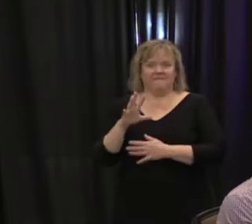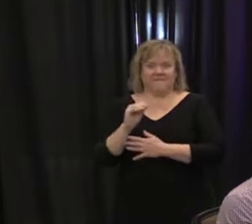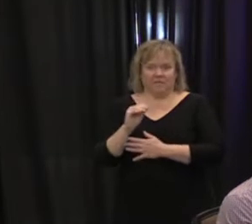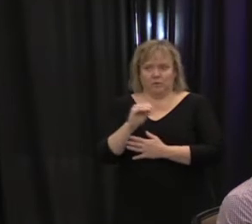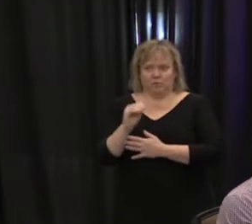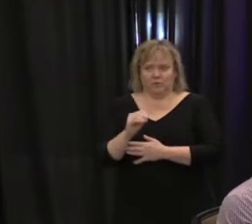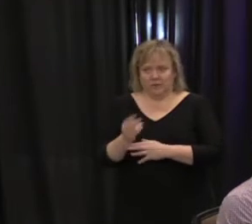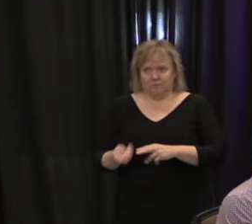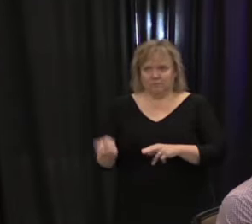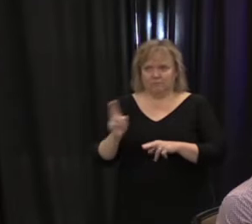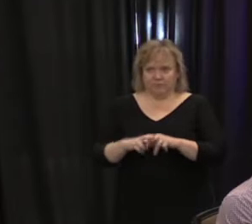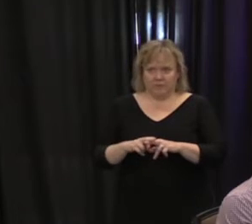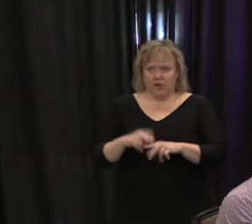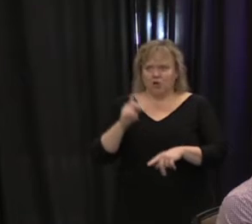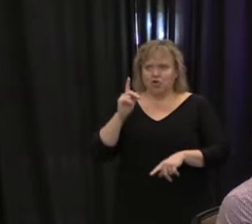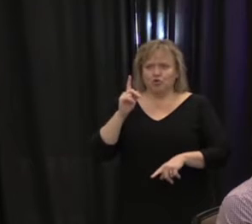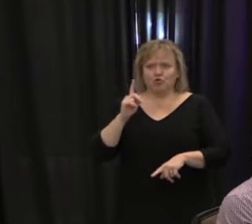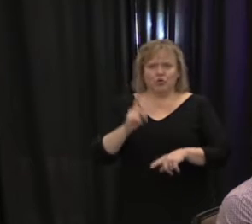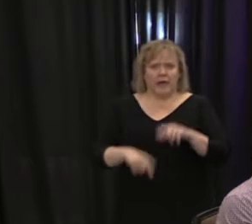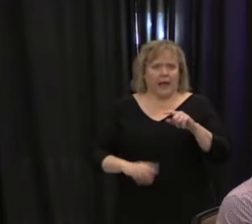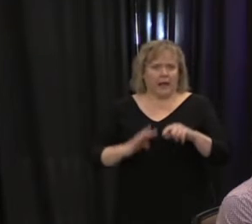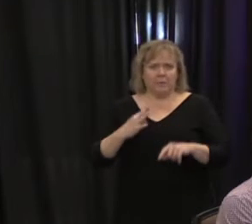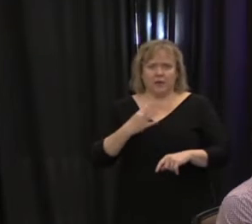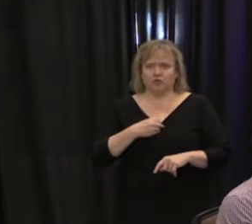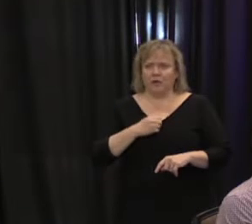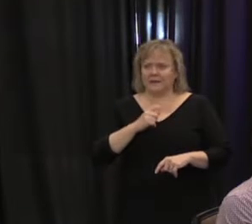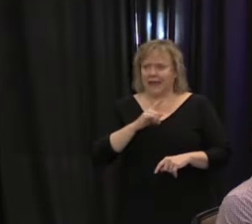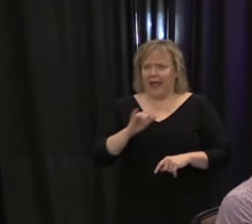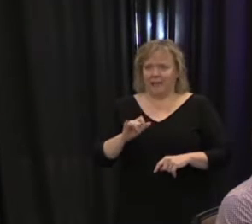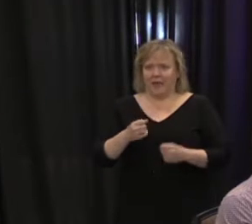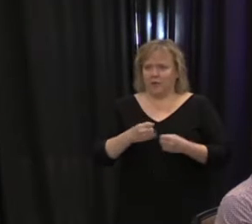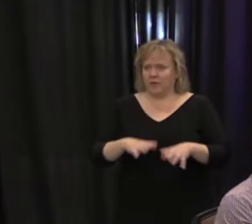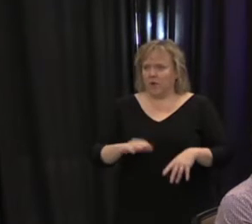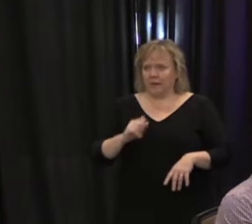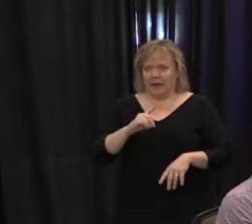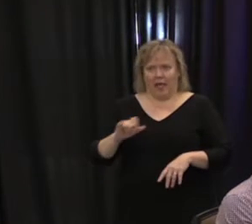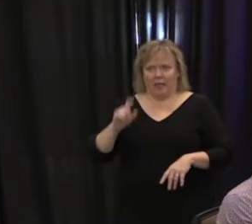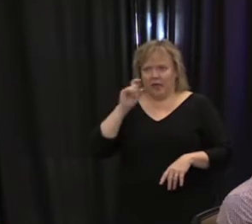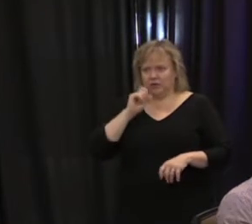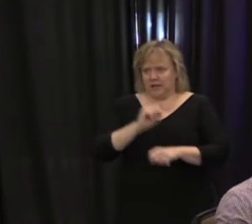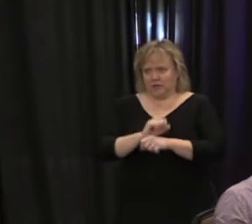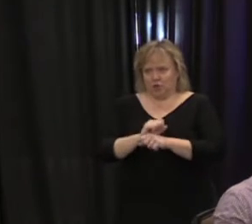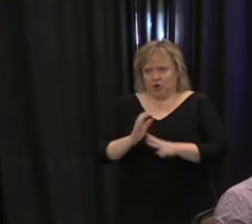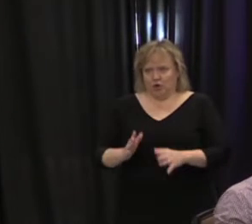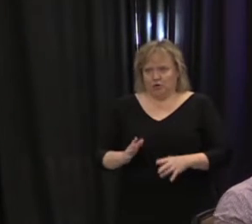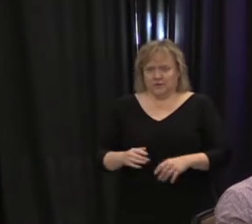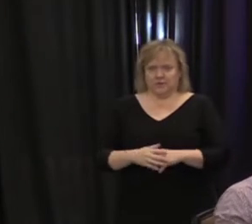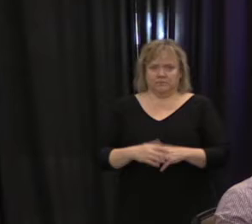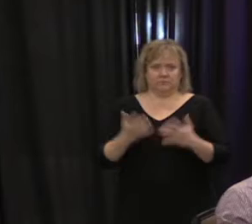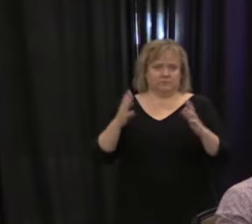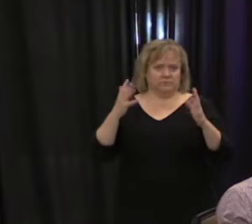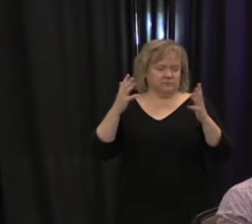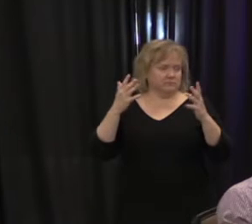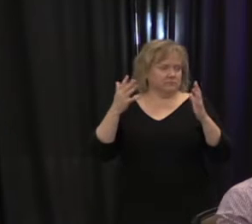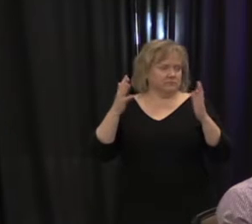doubled. You actually cannot be a trans ally without being an ally to sex workers.